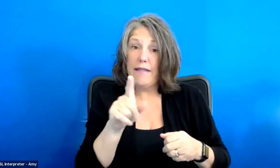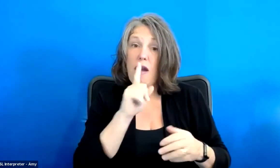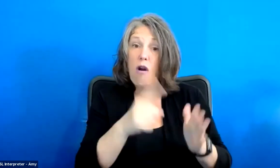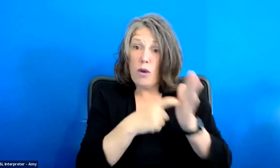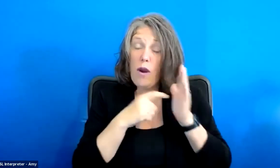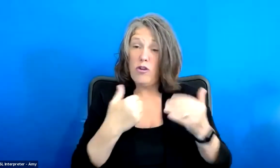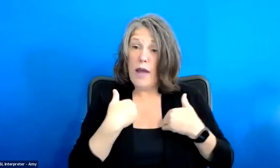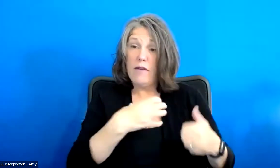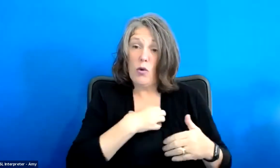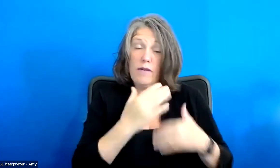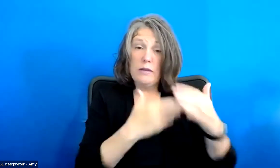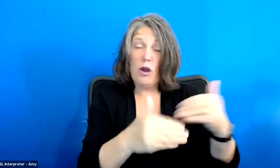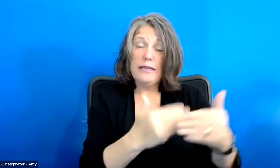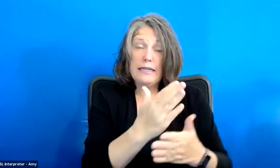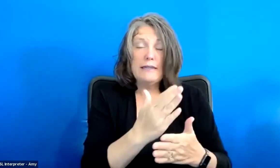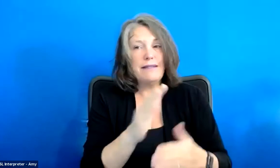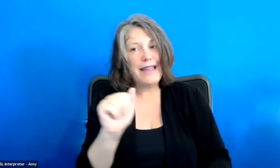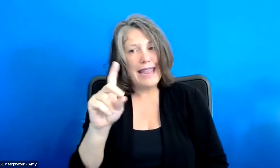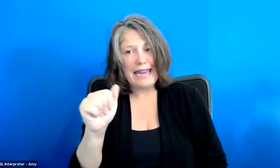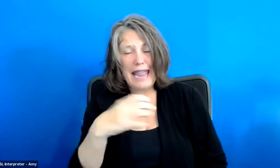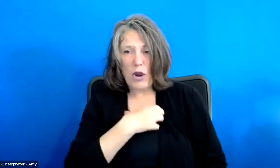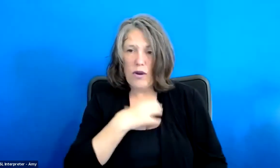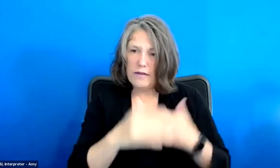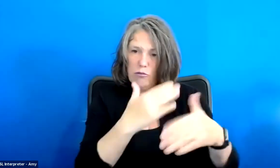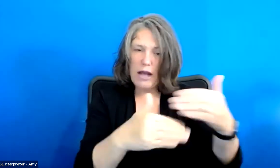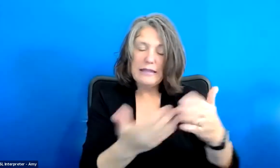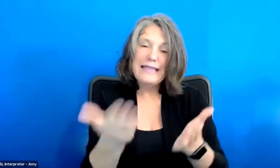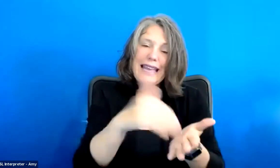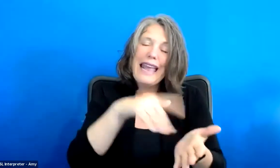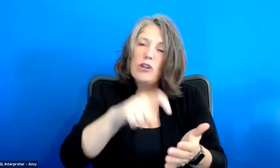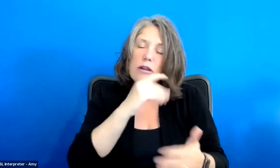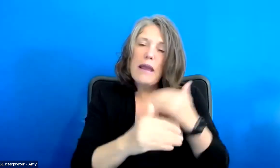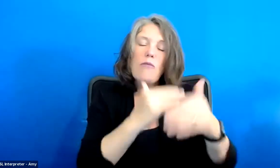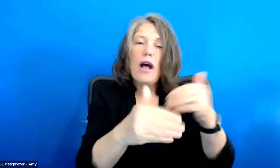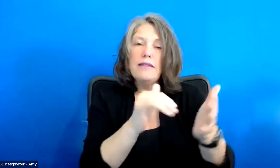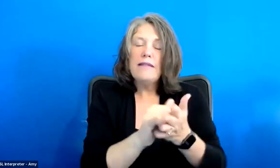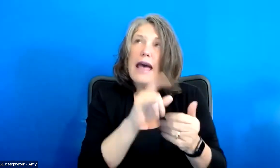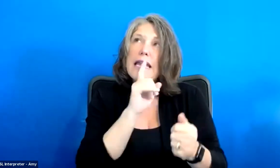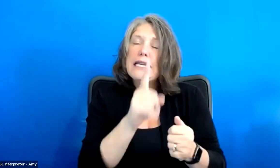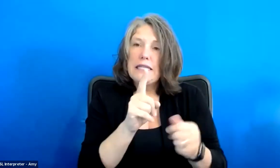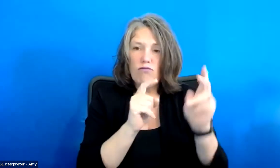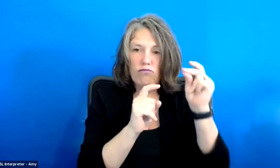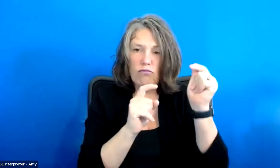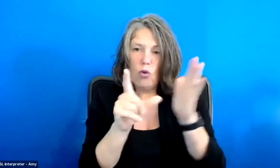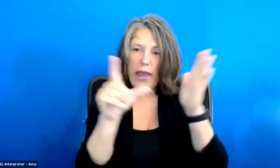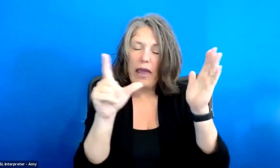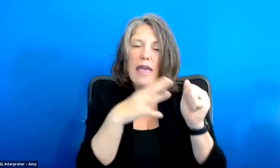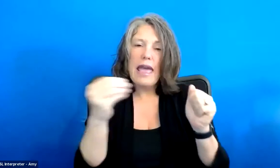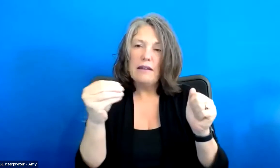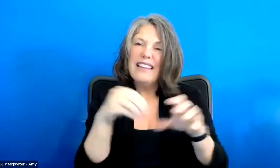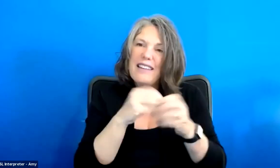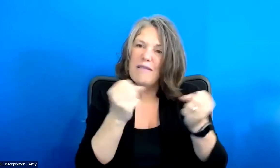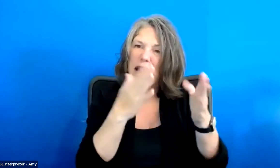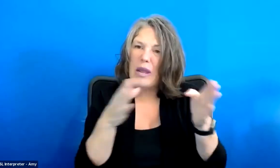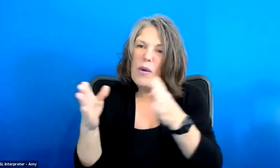grievance process, an ADA grievance process. Again, it should be a process that's quick in many ways